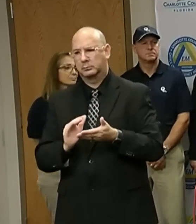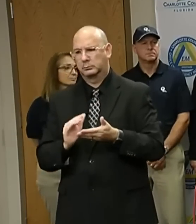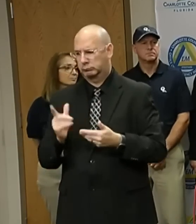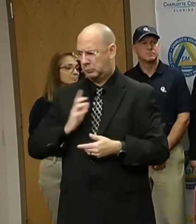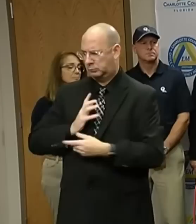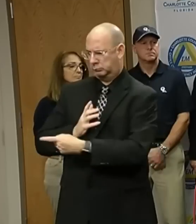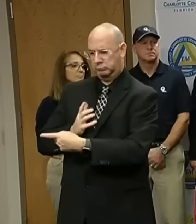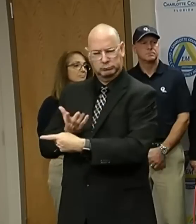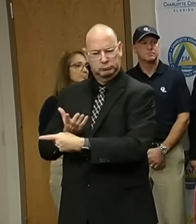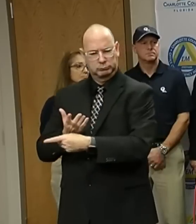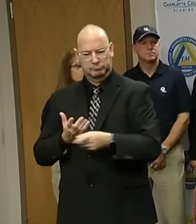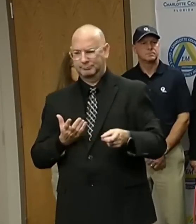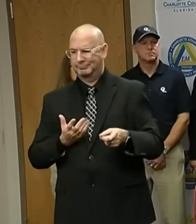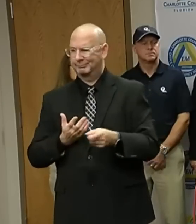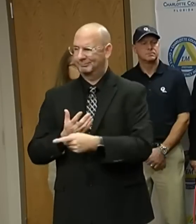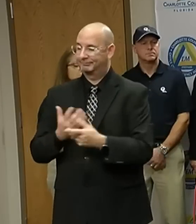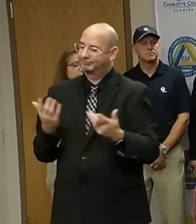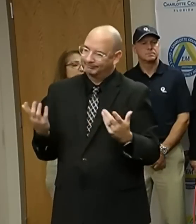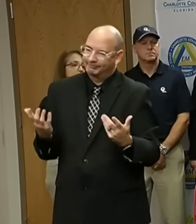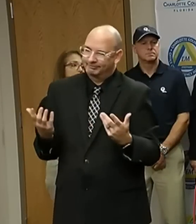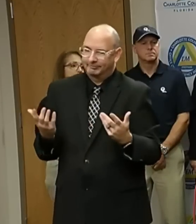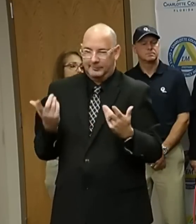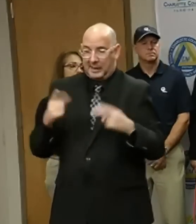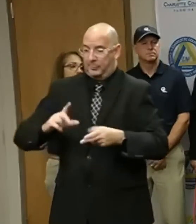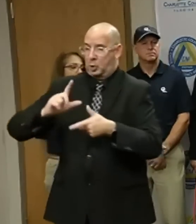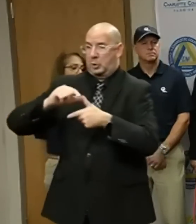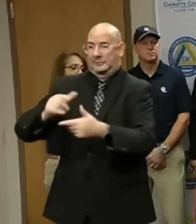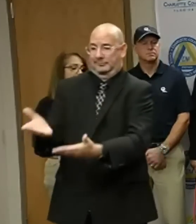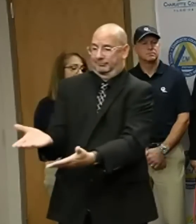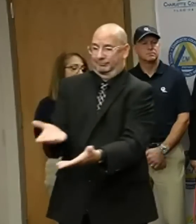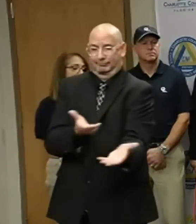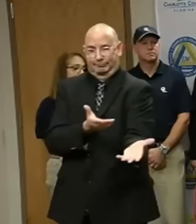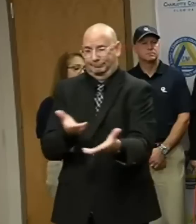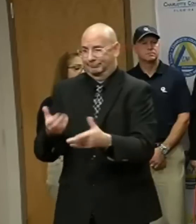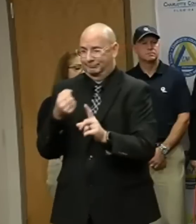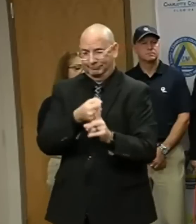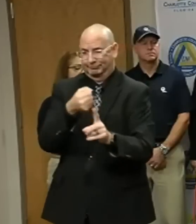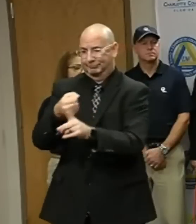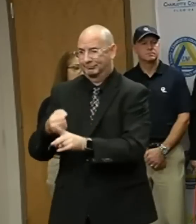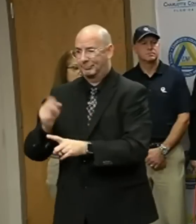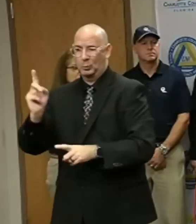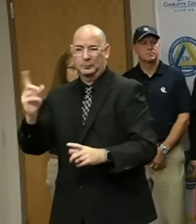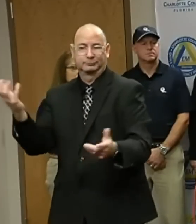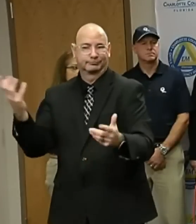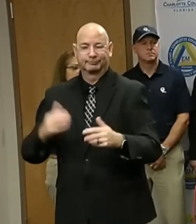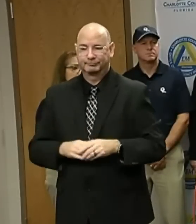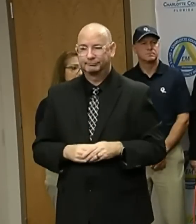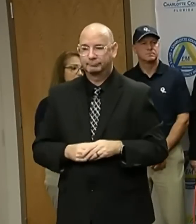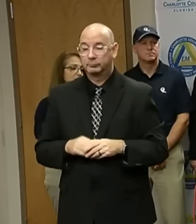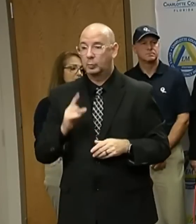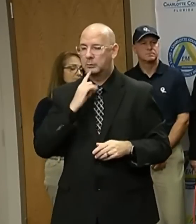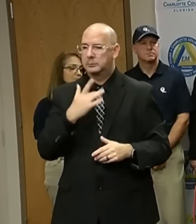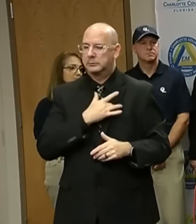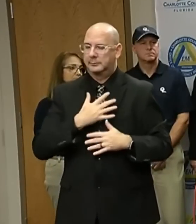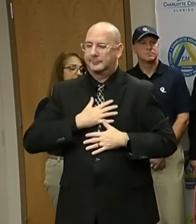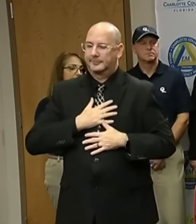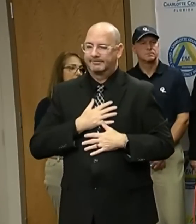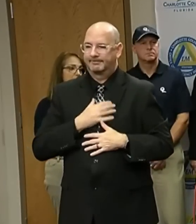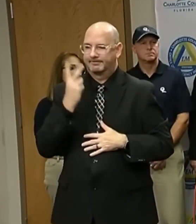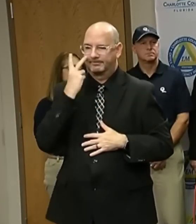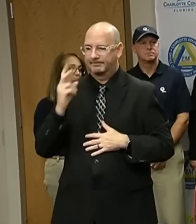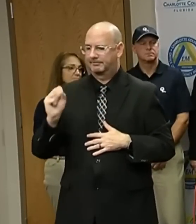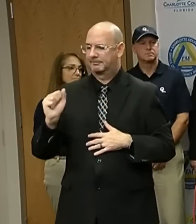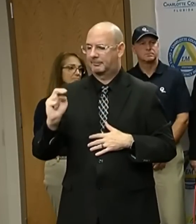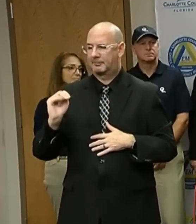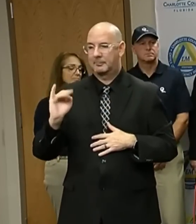the way some of this goes. But those were really difficult images to see, especially just given that's a place that I've been